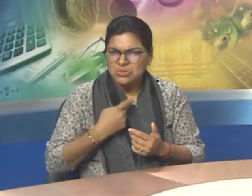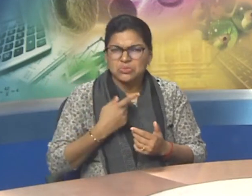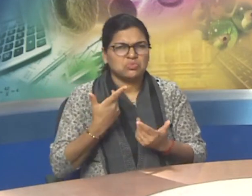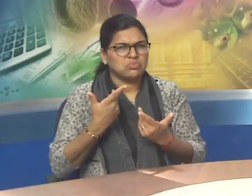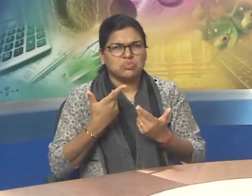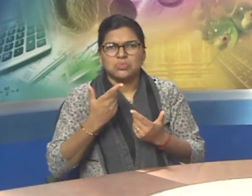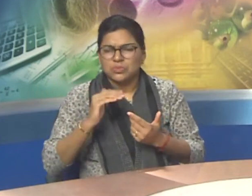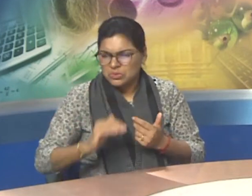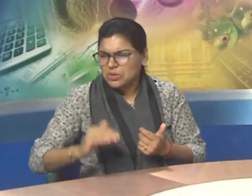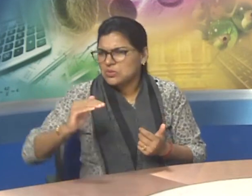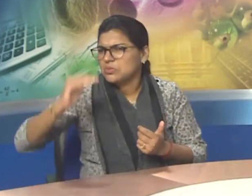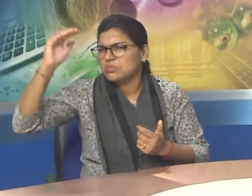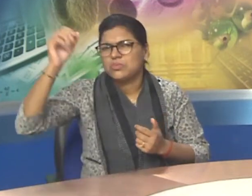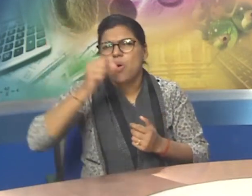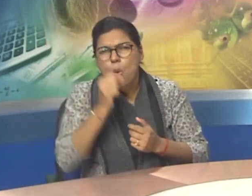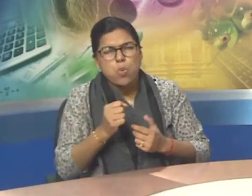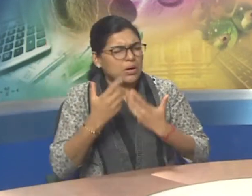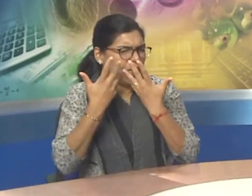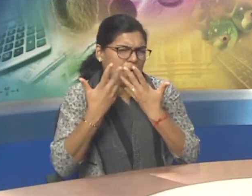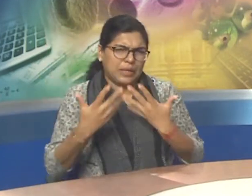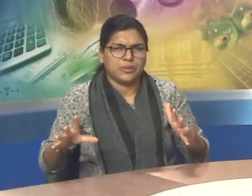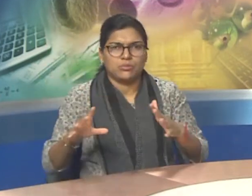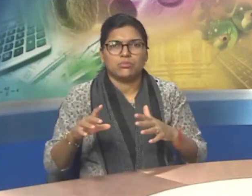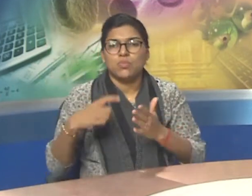that every reader has his or her book.